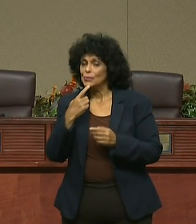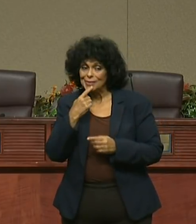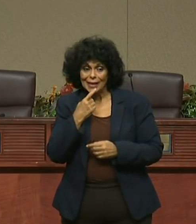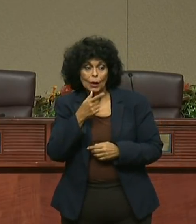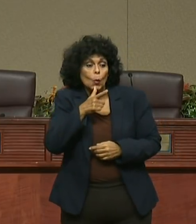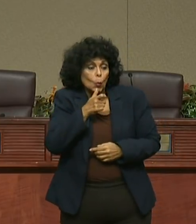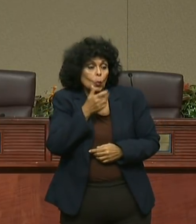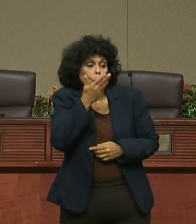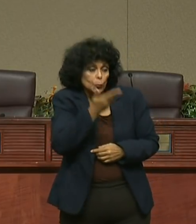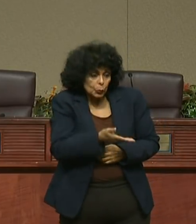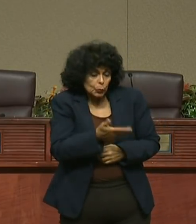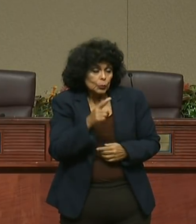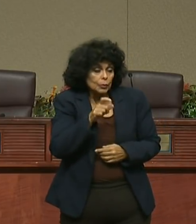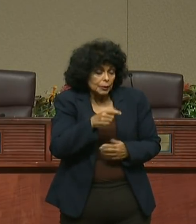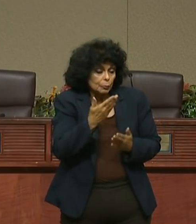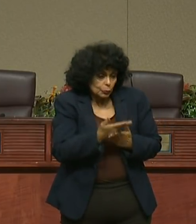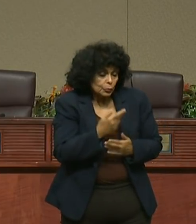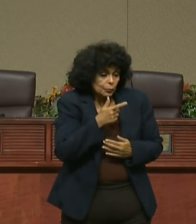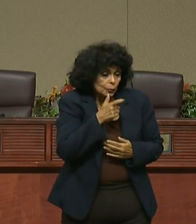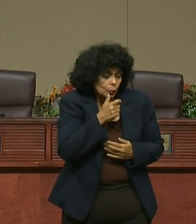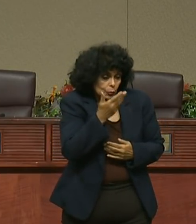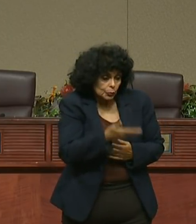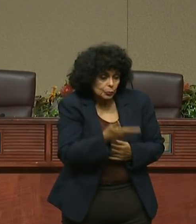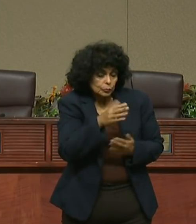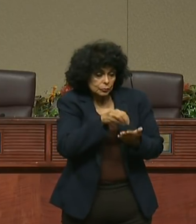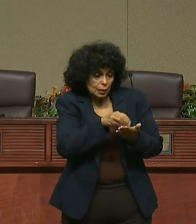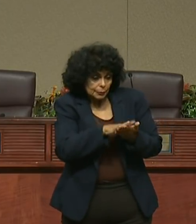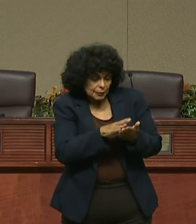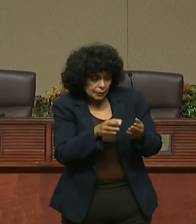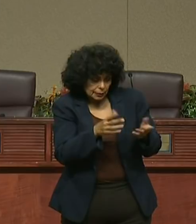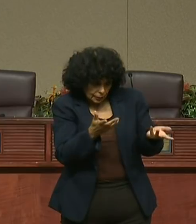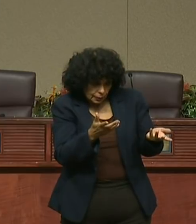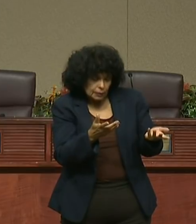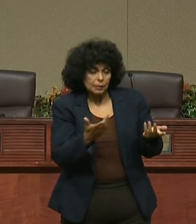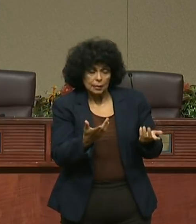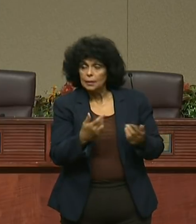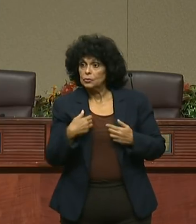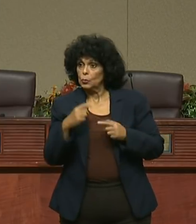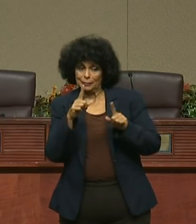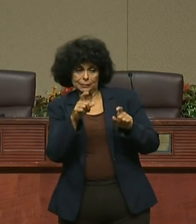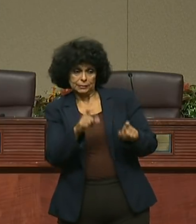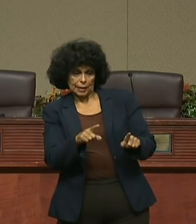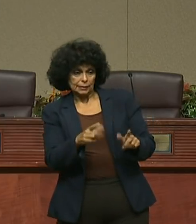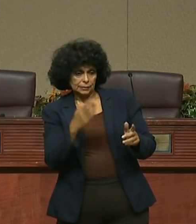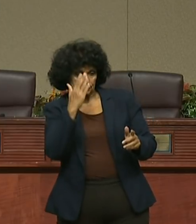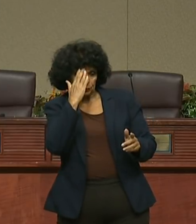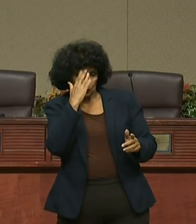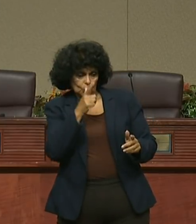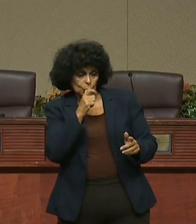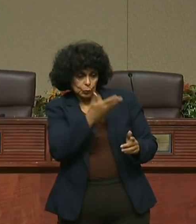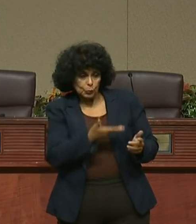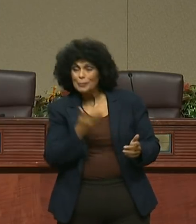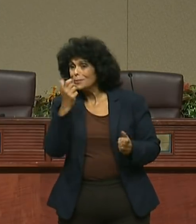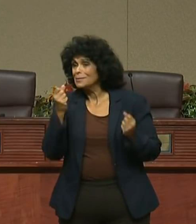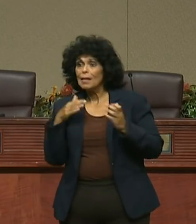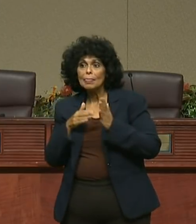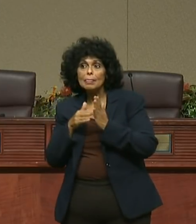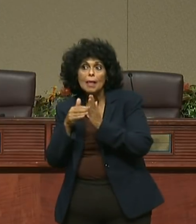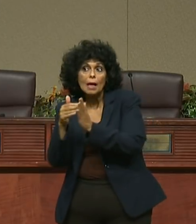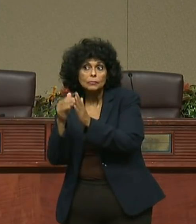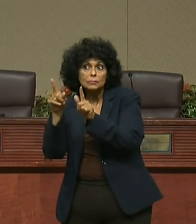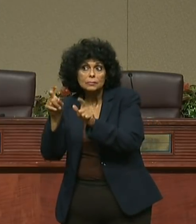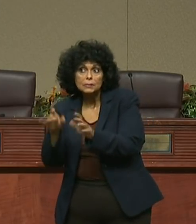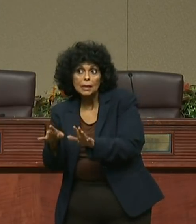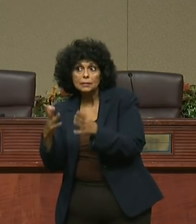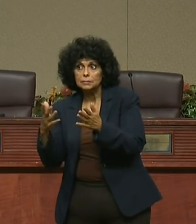are, or at least that you have a documentation. Who are you testing? Because in between thousands of tests, you have to